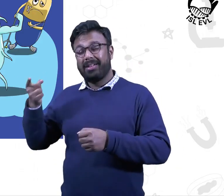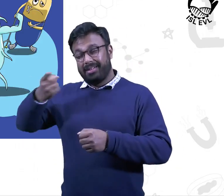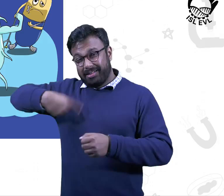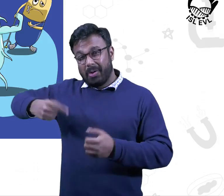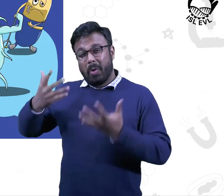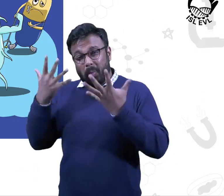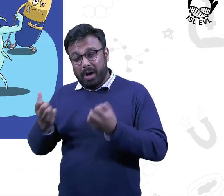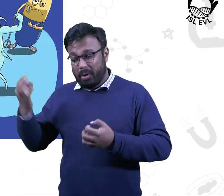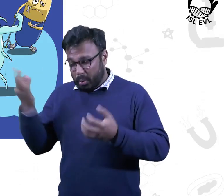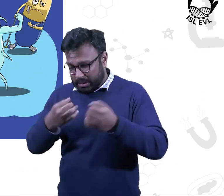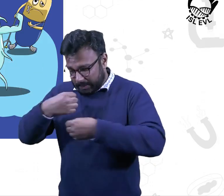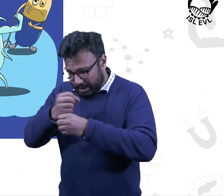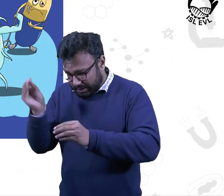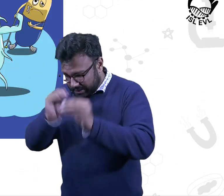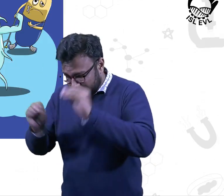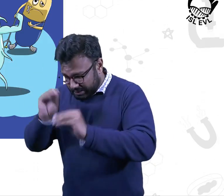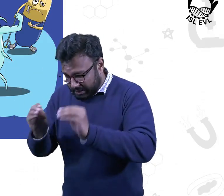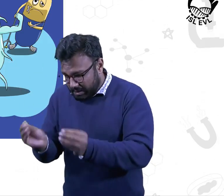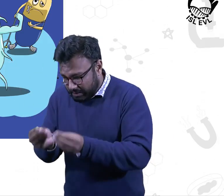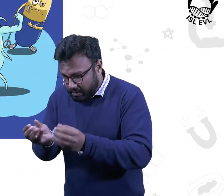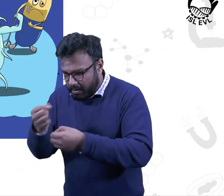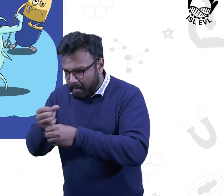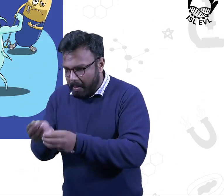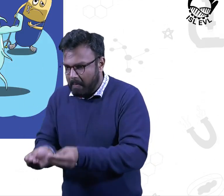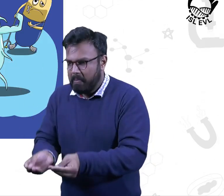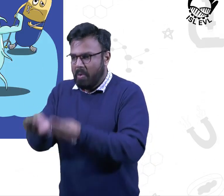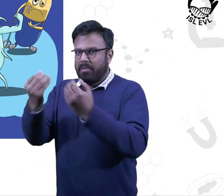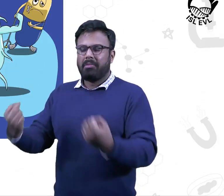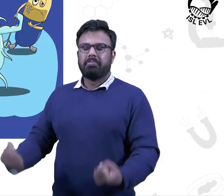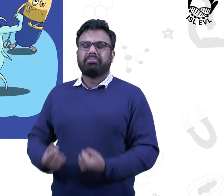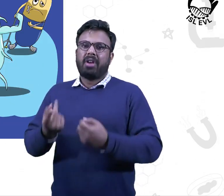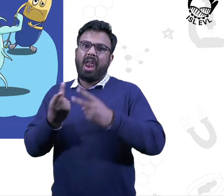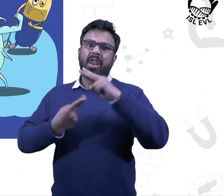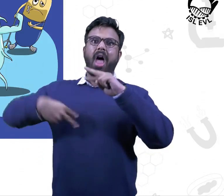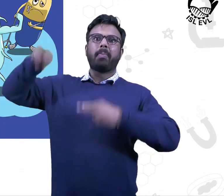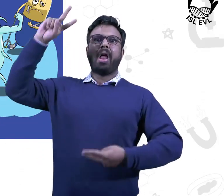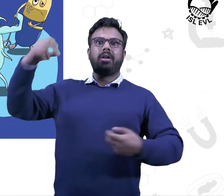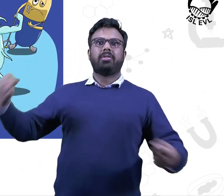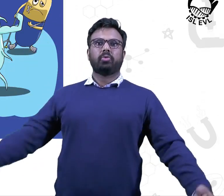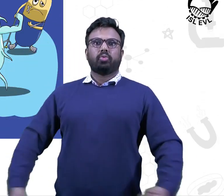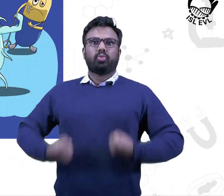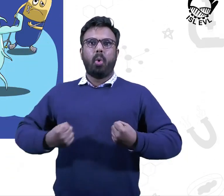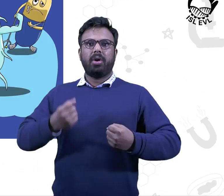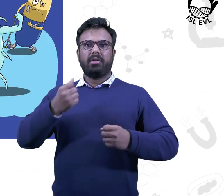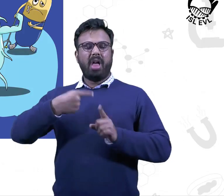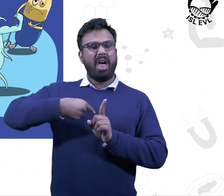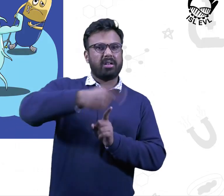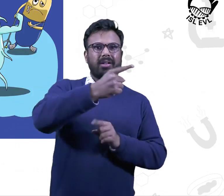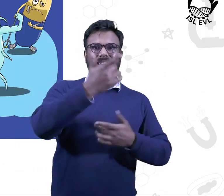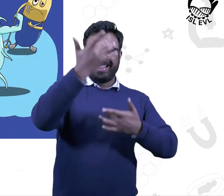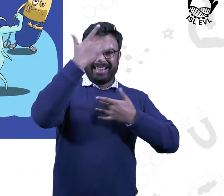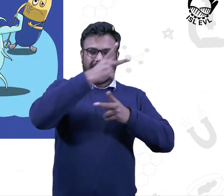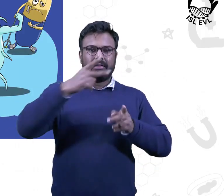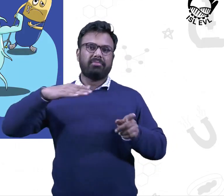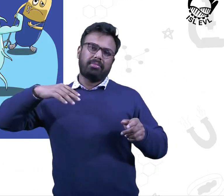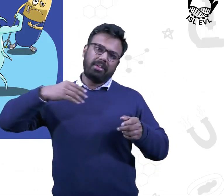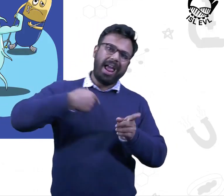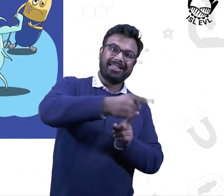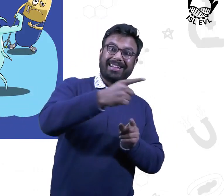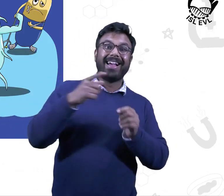Dr. Manjula wishes to utilize research findings about these enzymes for the development of novel antibiotics